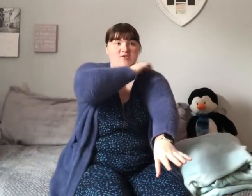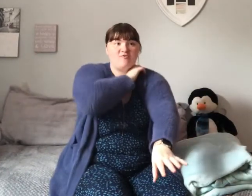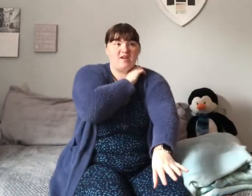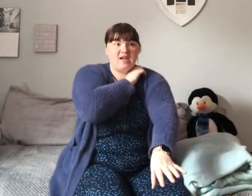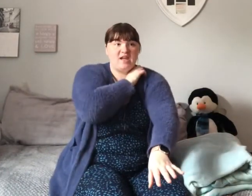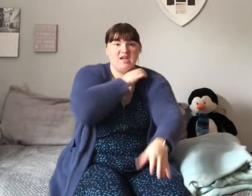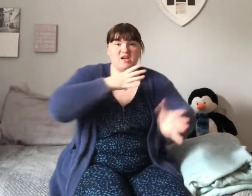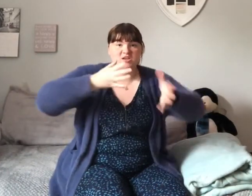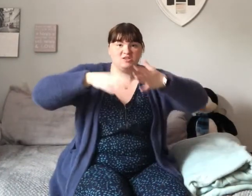furry,